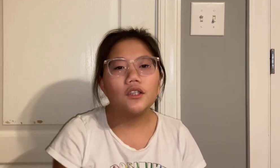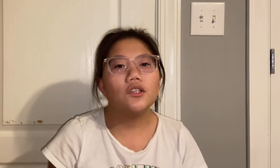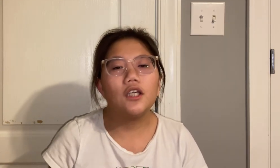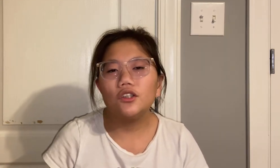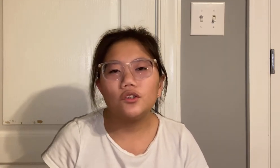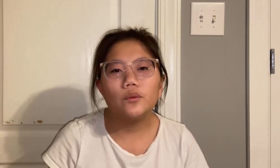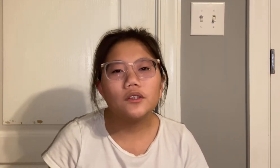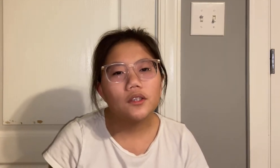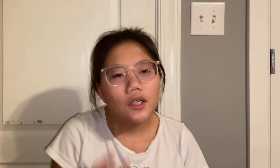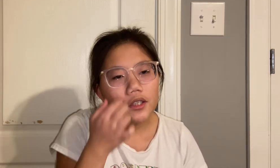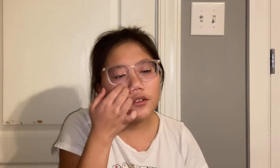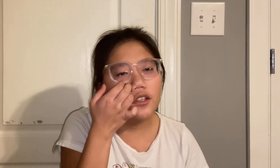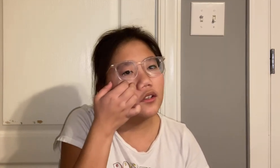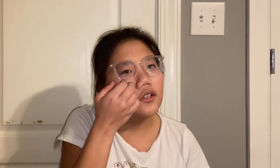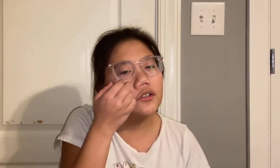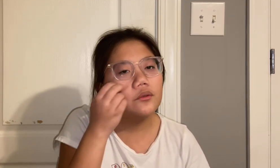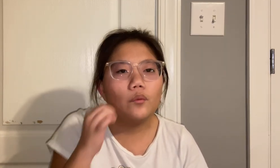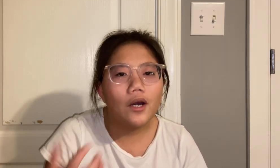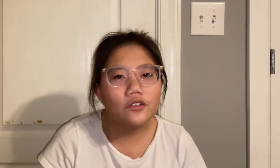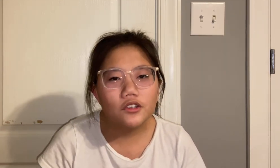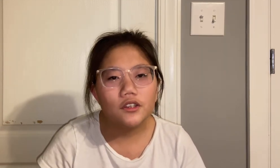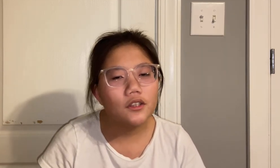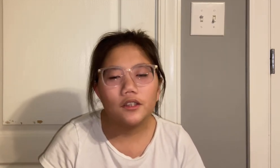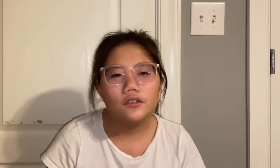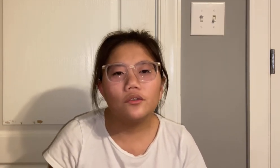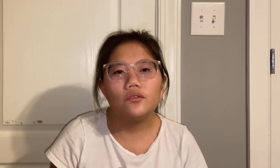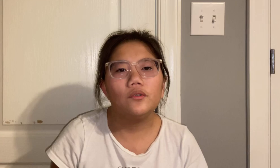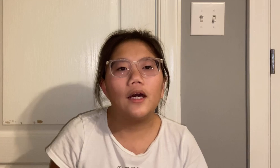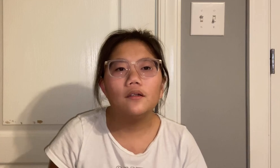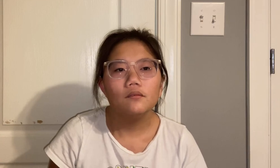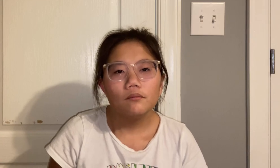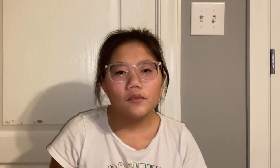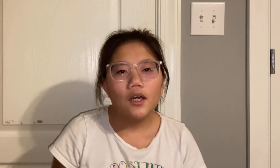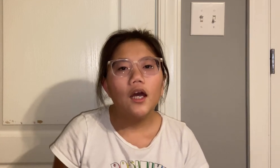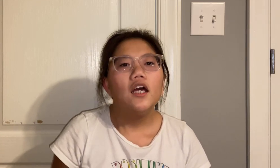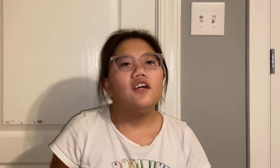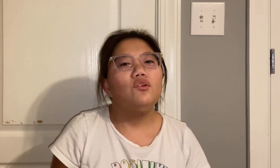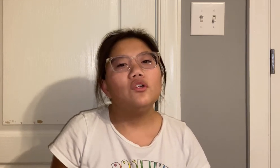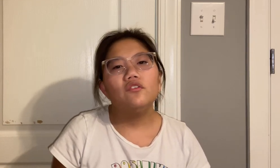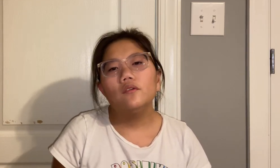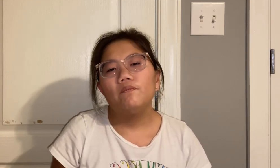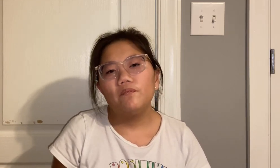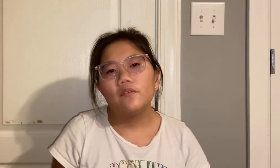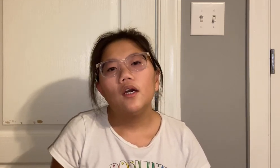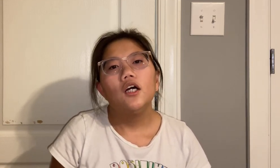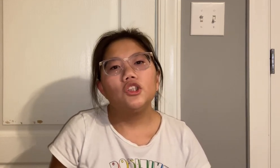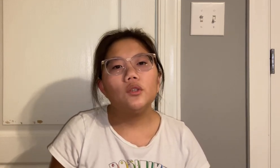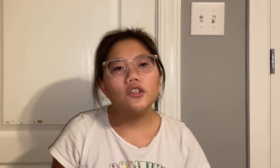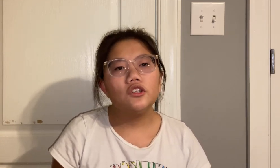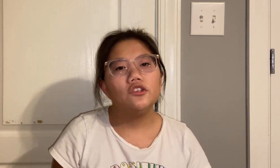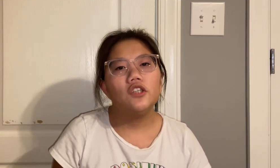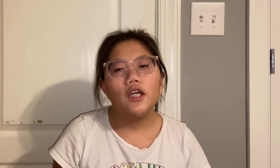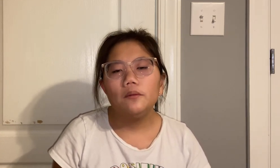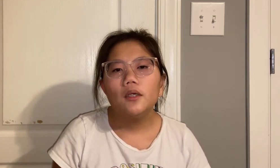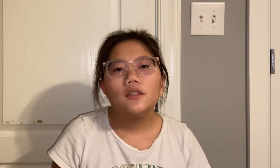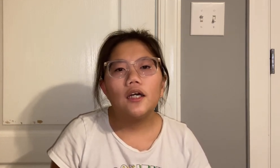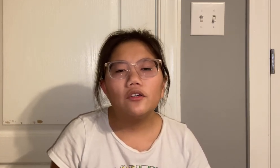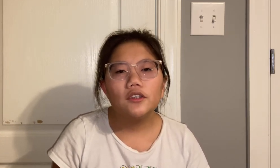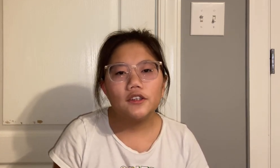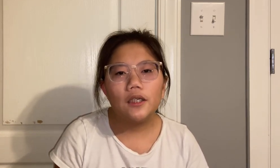that looks weird because like are you doing y or z like don't do that if you have two letters in your name that are the same